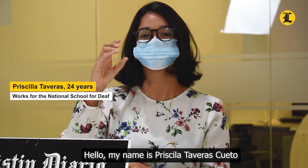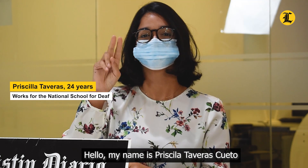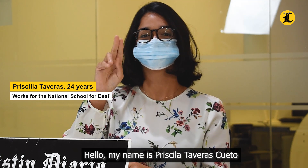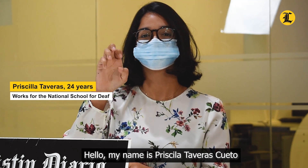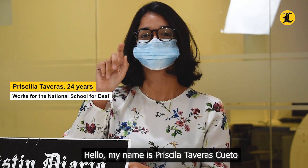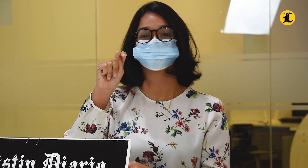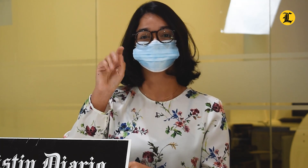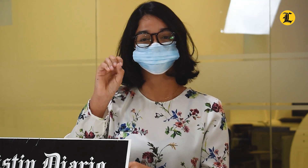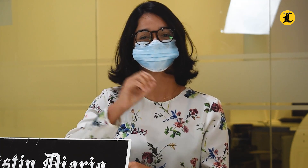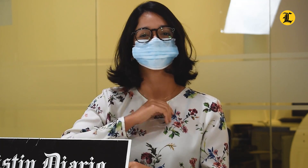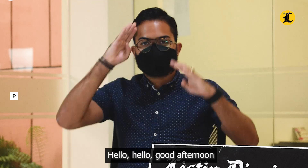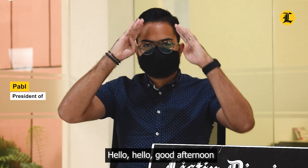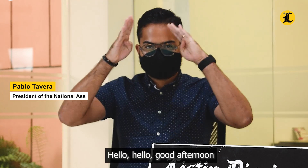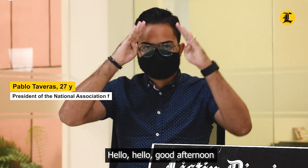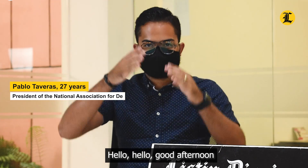Taveras Cueto.